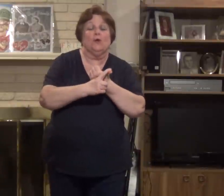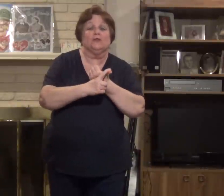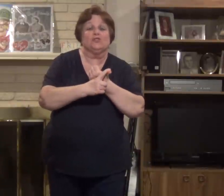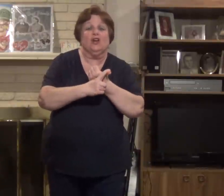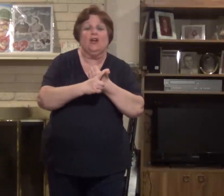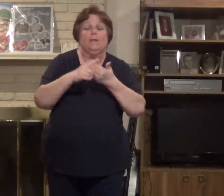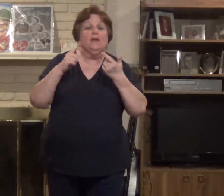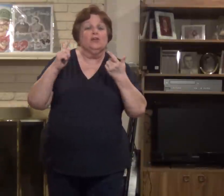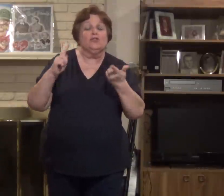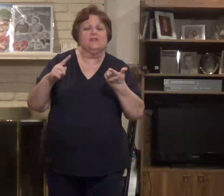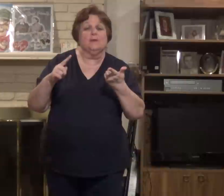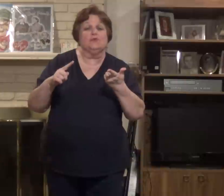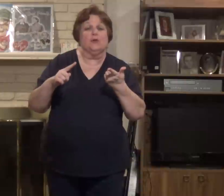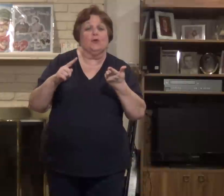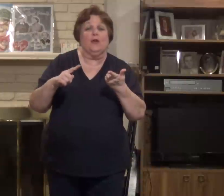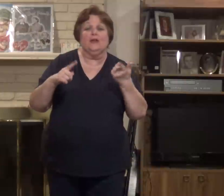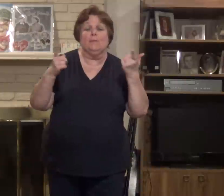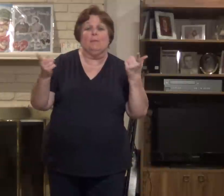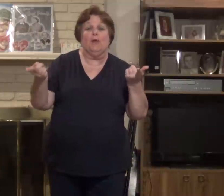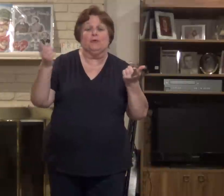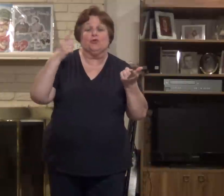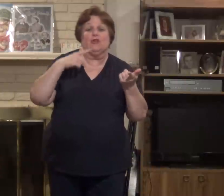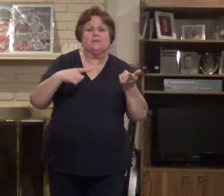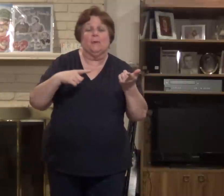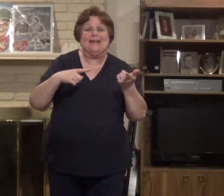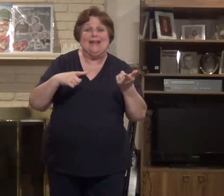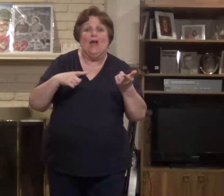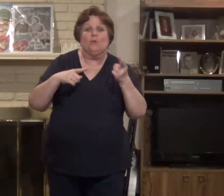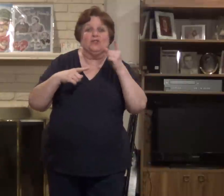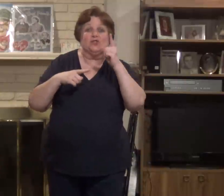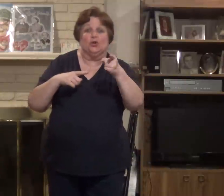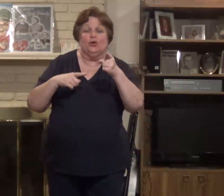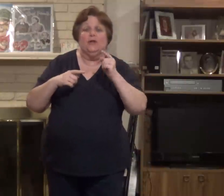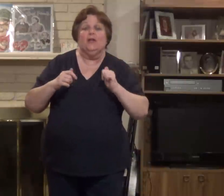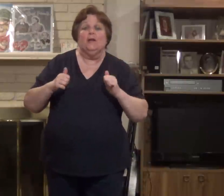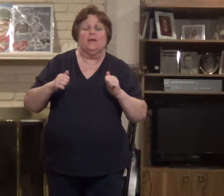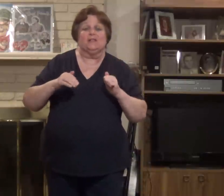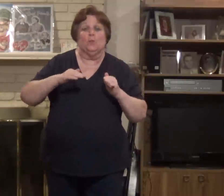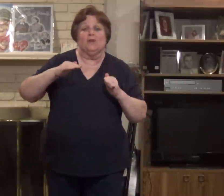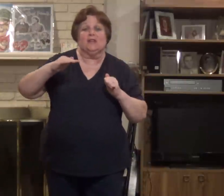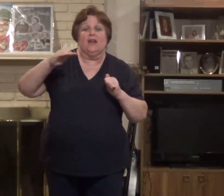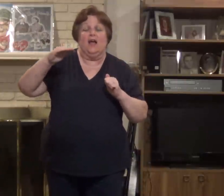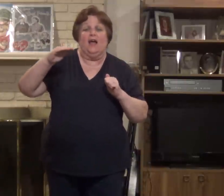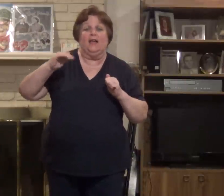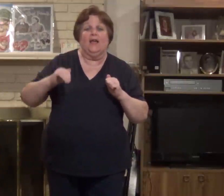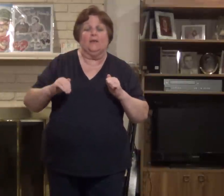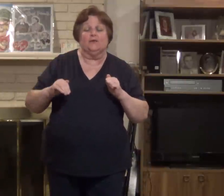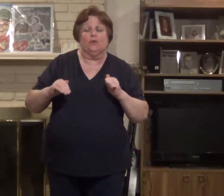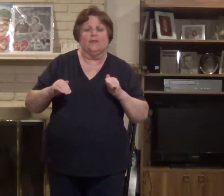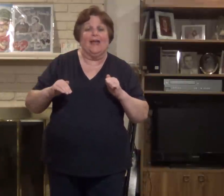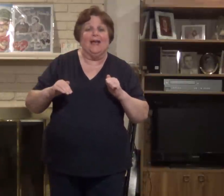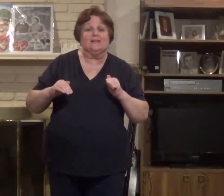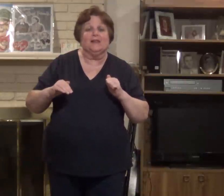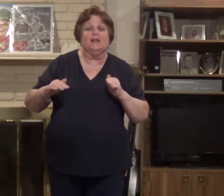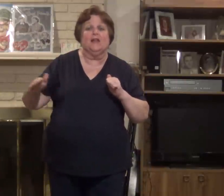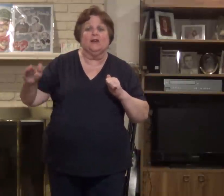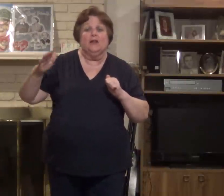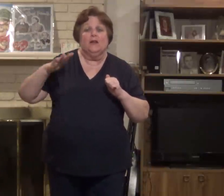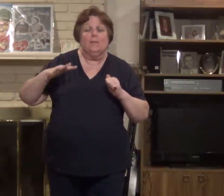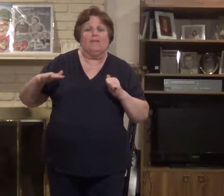wellness checkup. She says I'm doing great and my blood pressure keeps coming down, which is good because it was kind of high during the accident and my